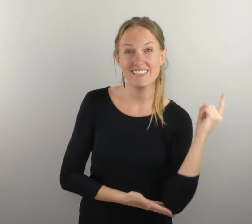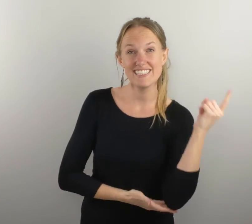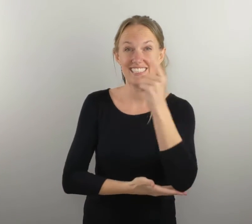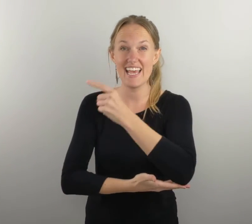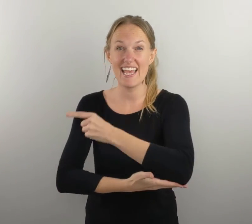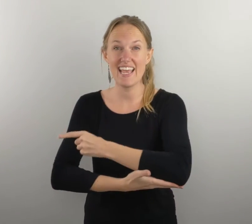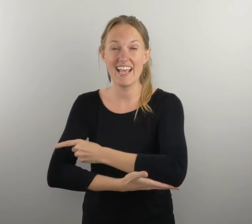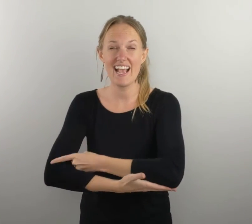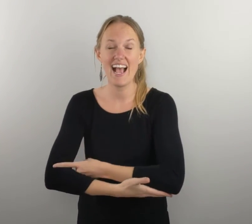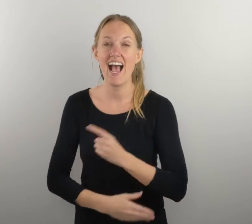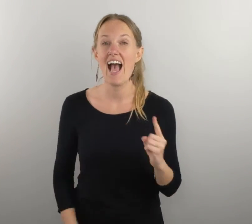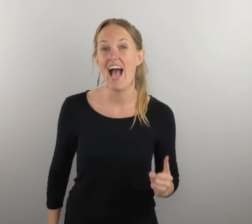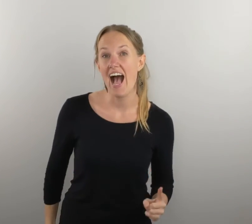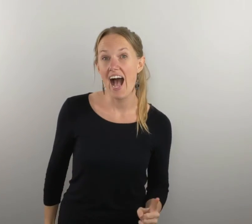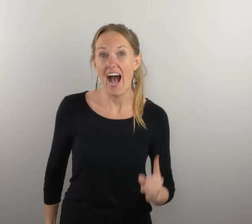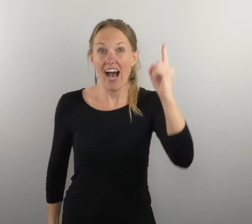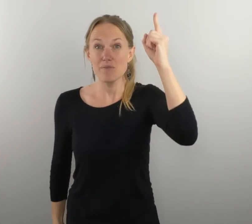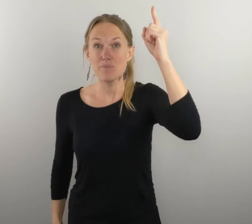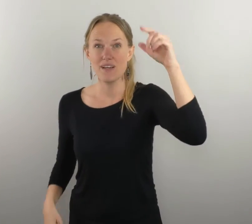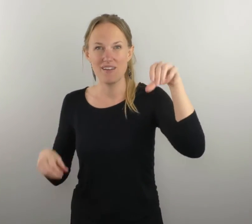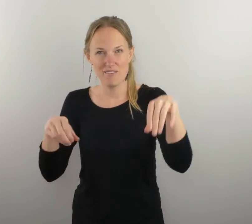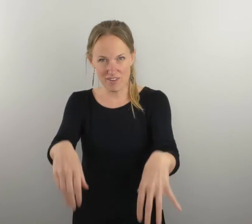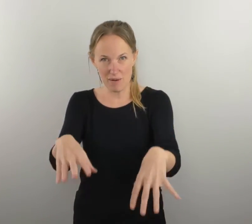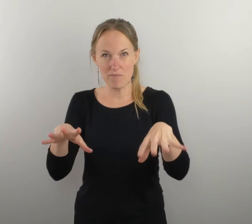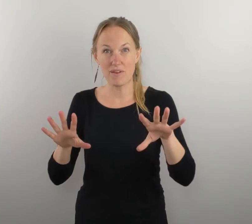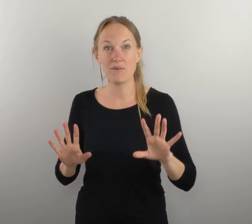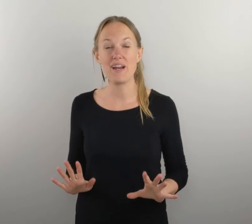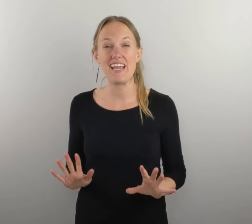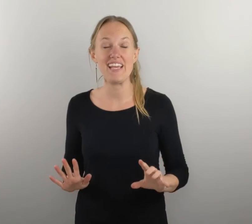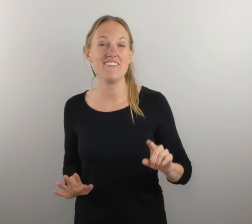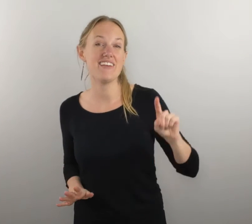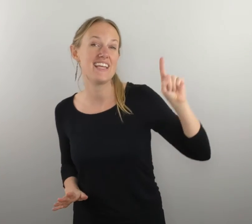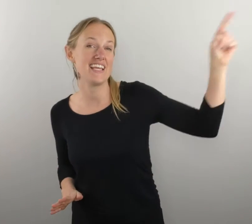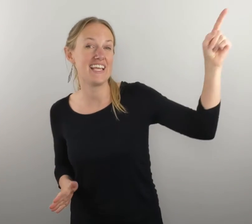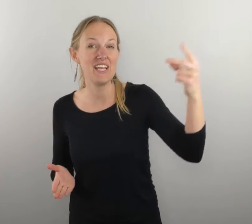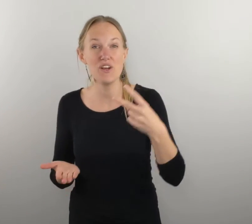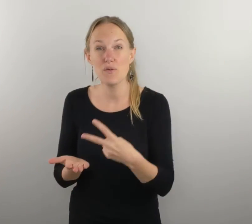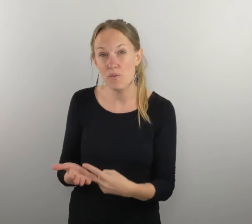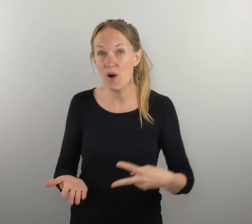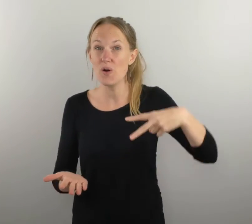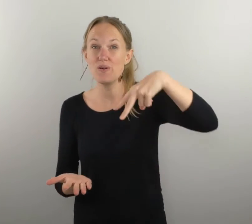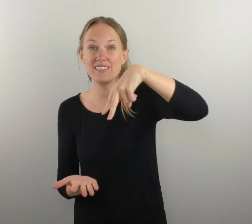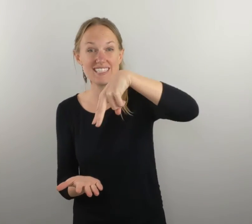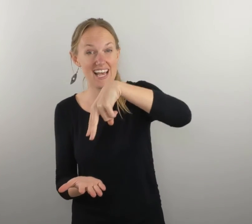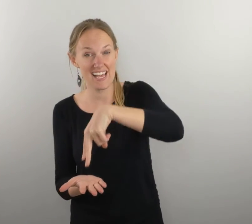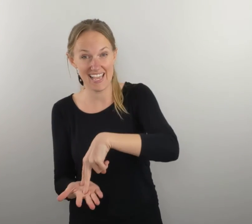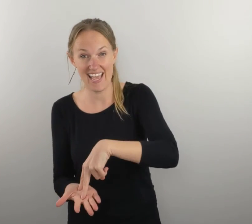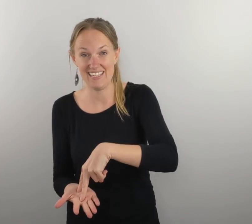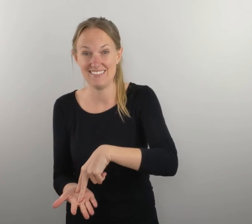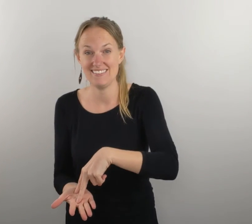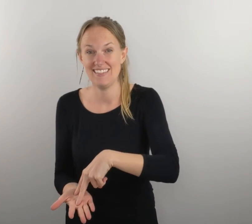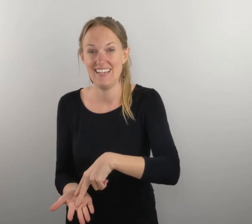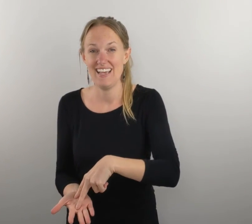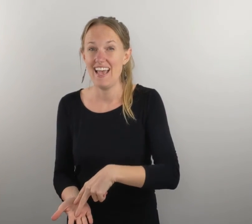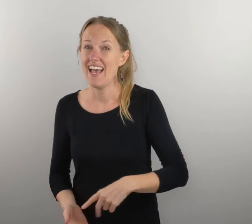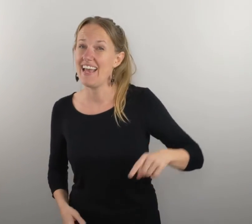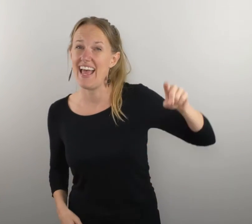glorious day, up from the grave he rose again. And